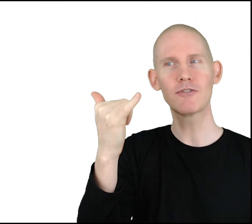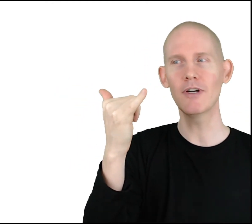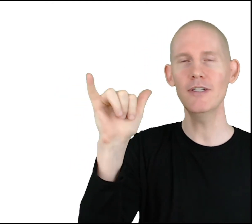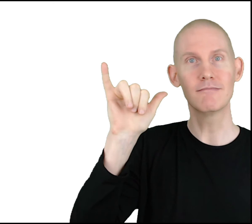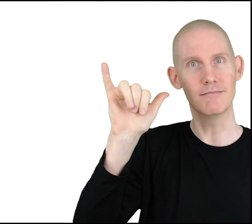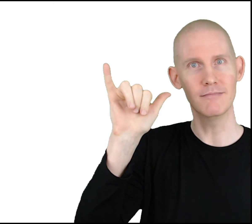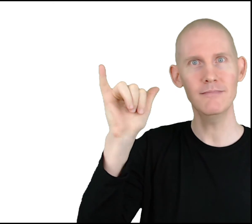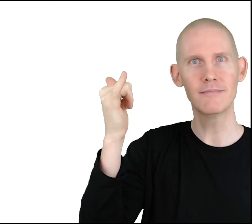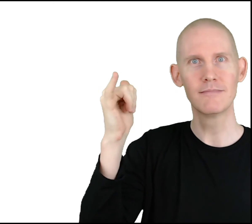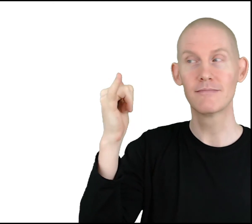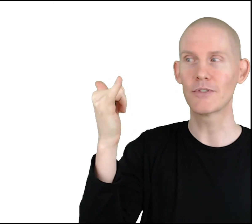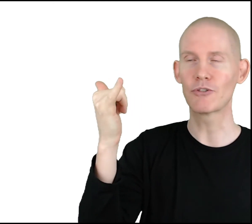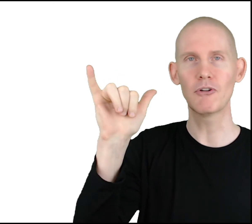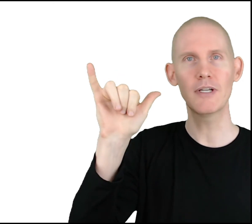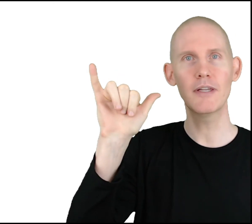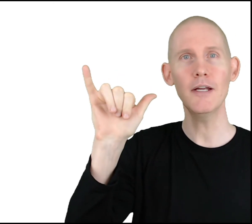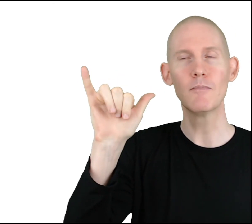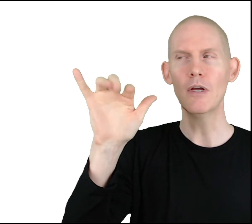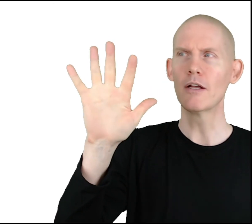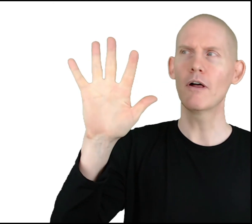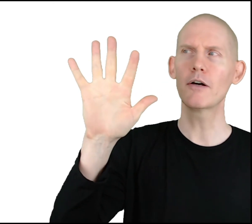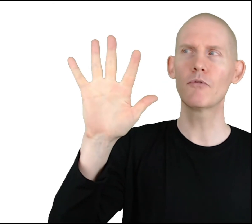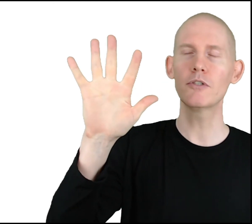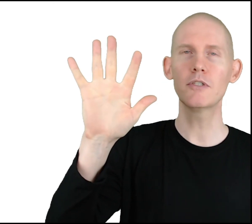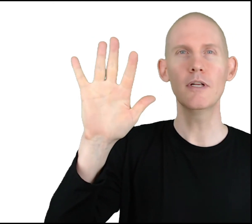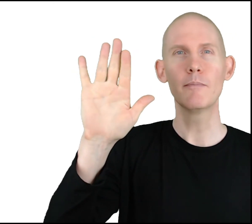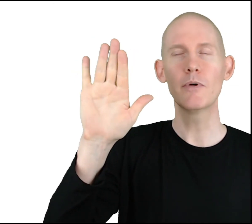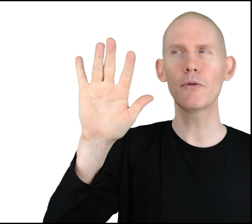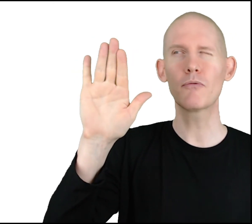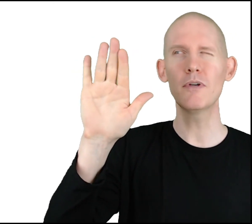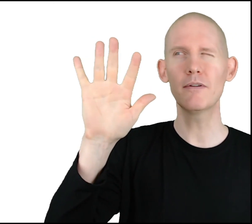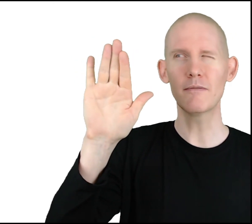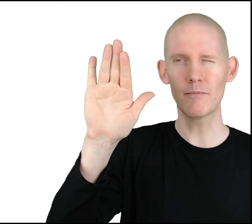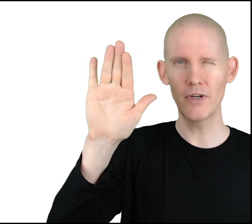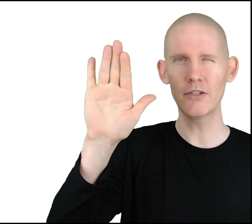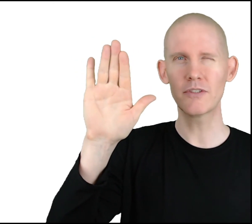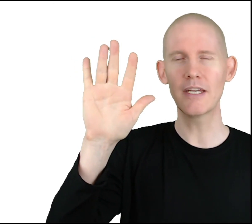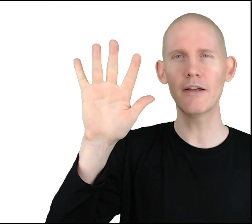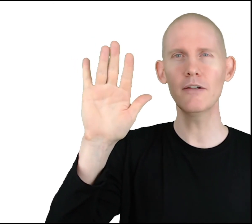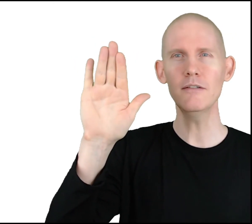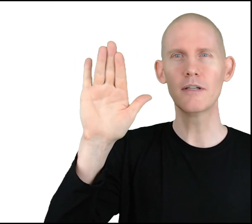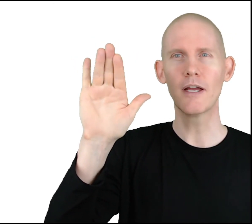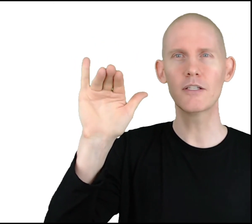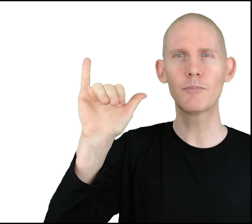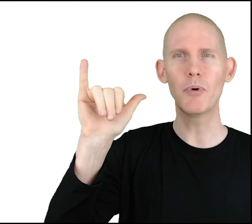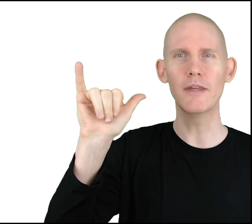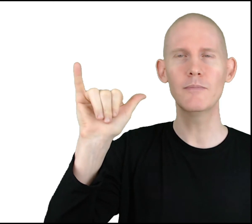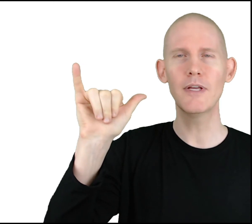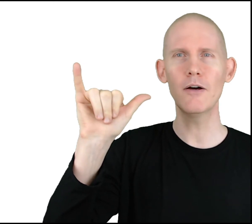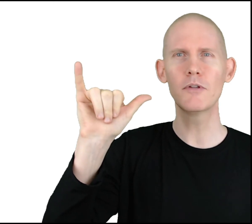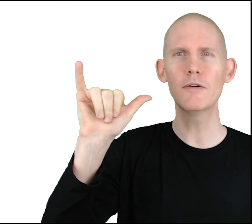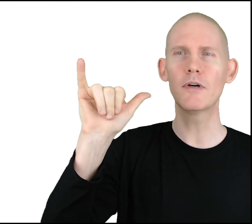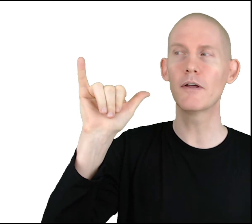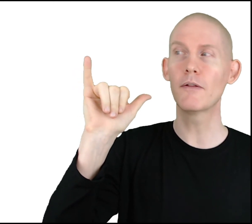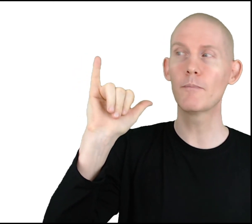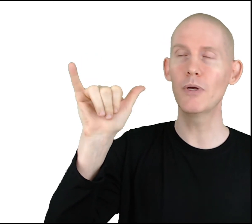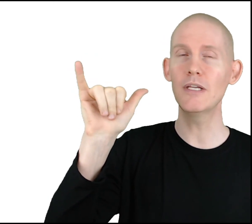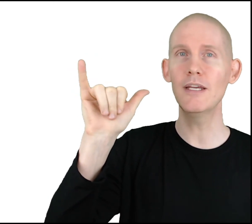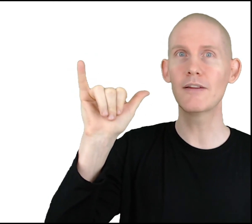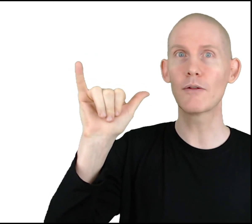right? Just go like that. Longer version, middle 3 fingers together and just bend them down. Leave the pinky and the thumb